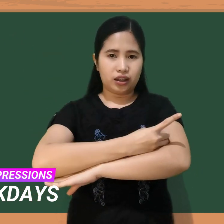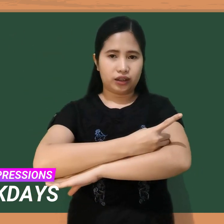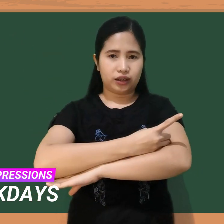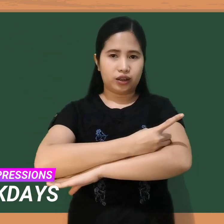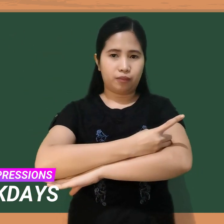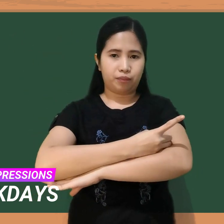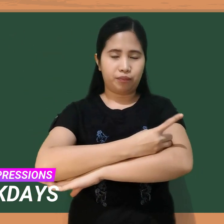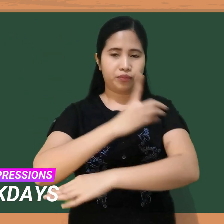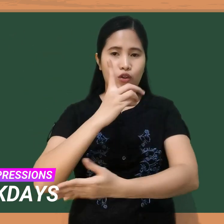Weekdays.